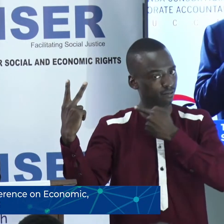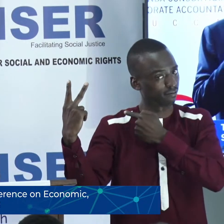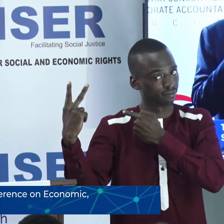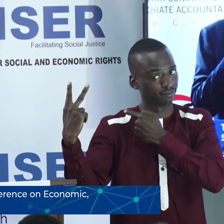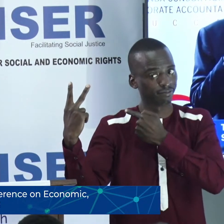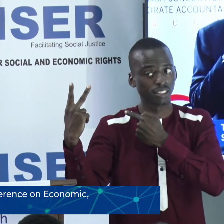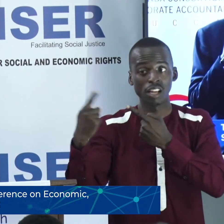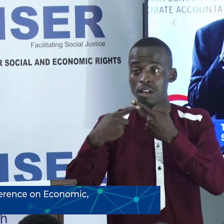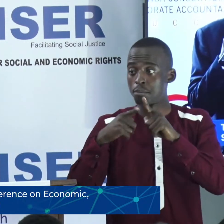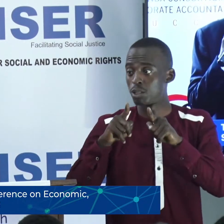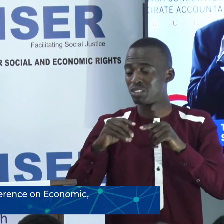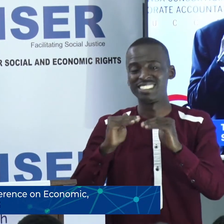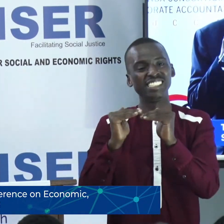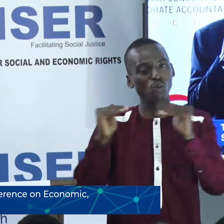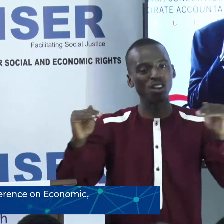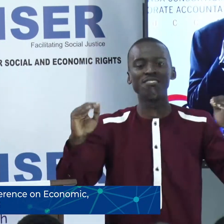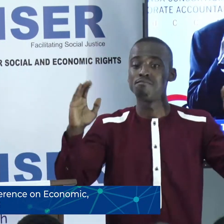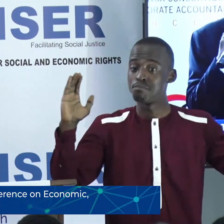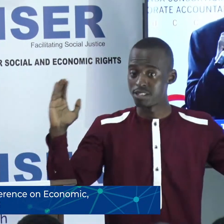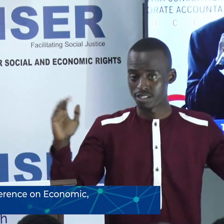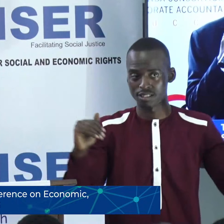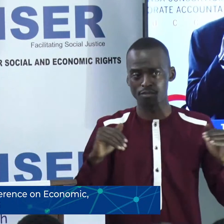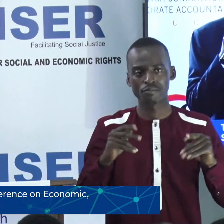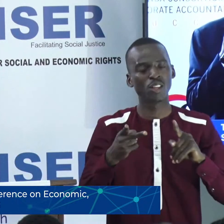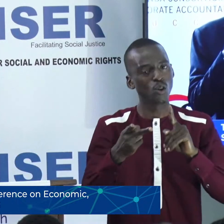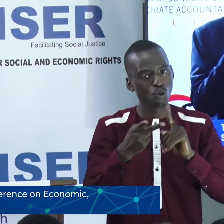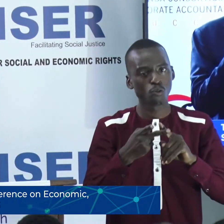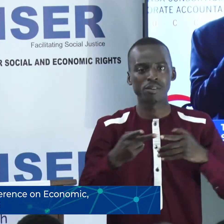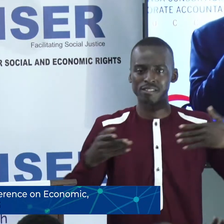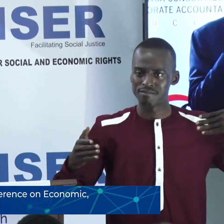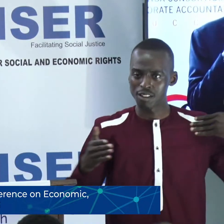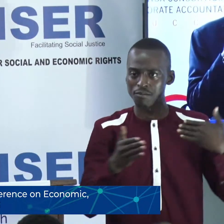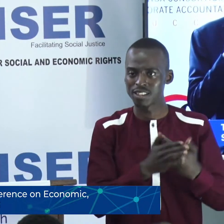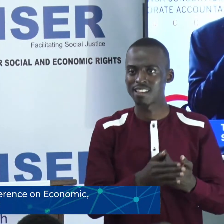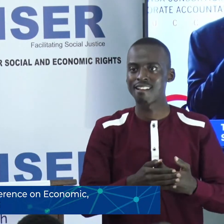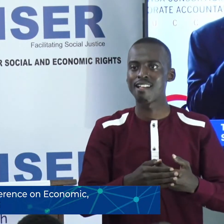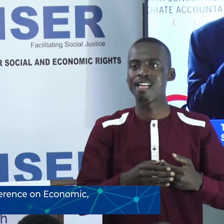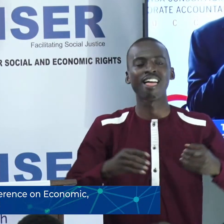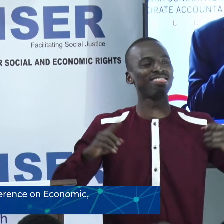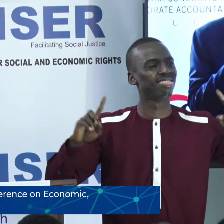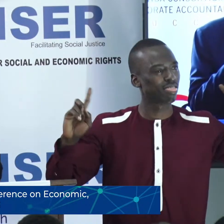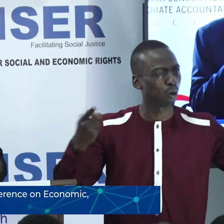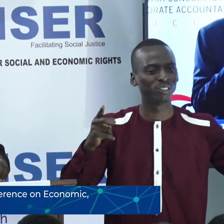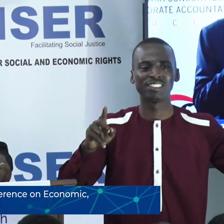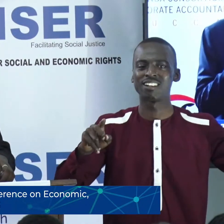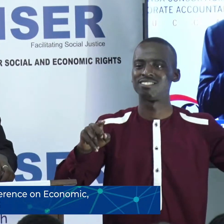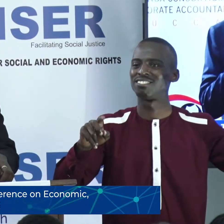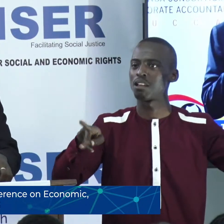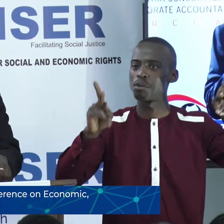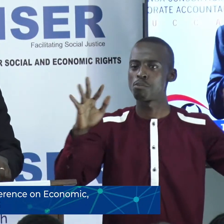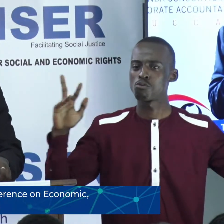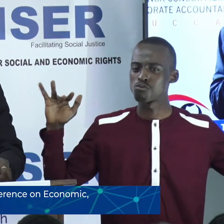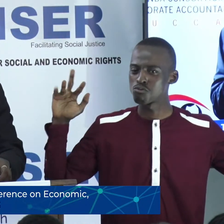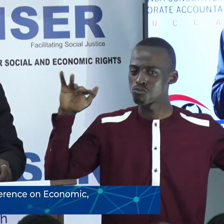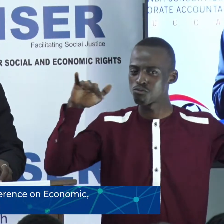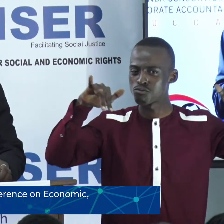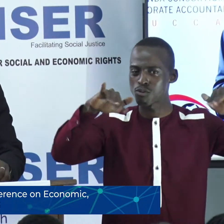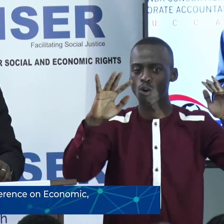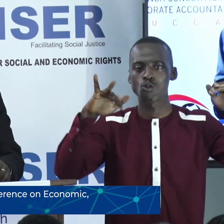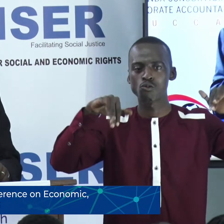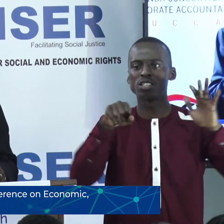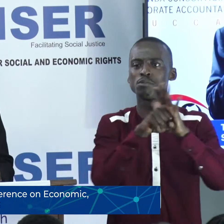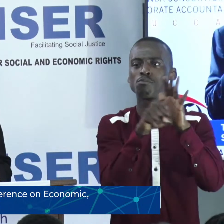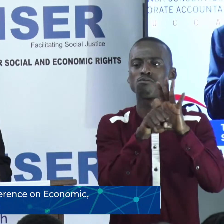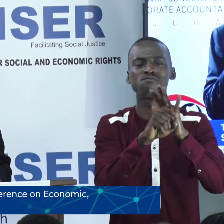down there, but which is equally big. We've always had hundreds of people attend the conference. It has